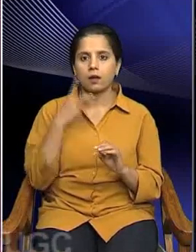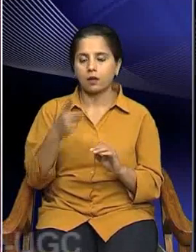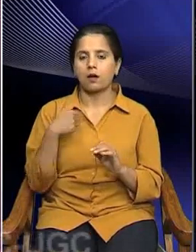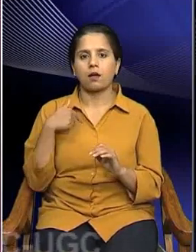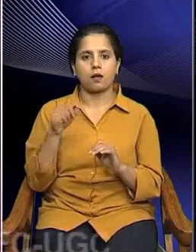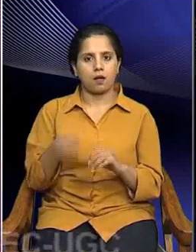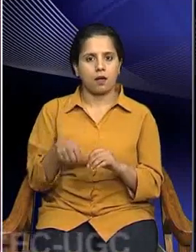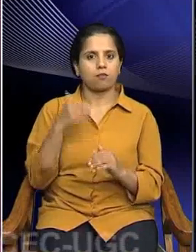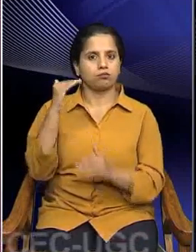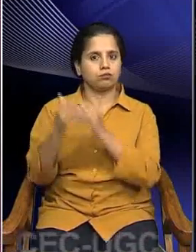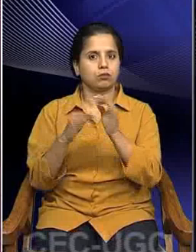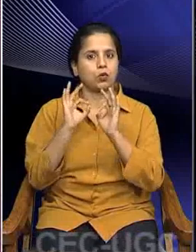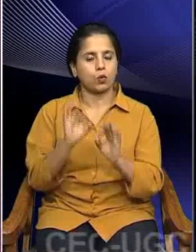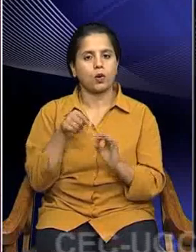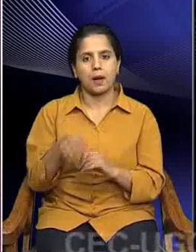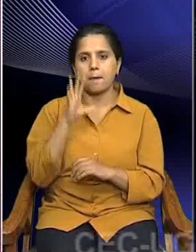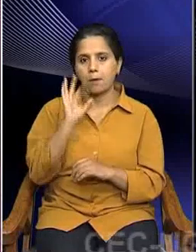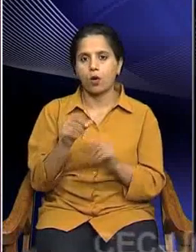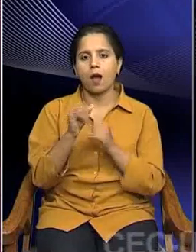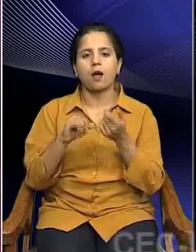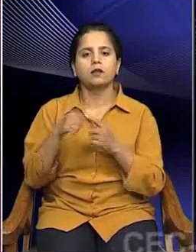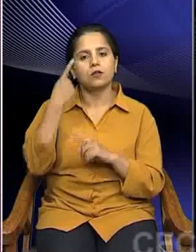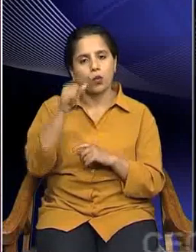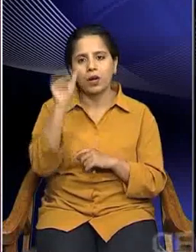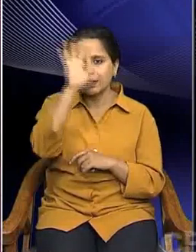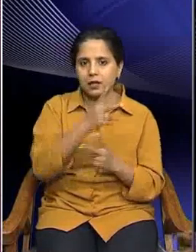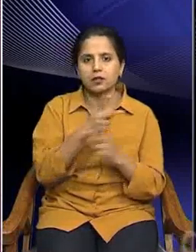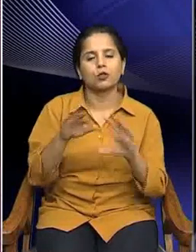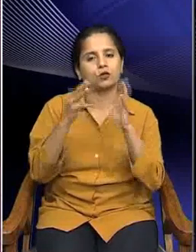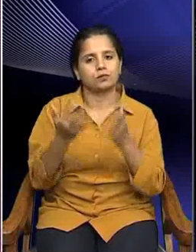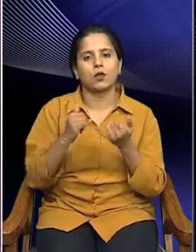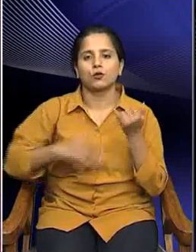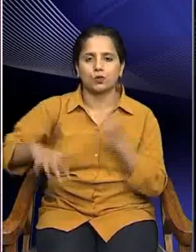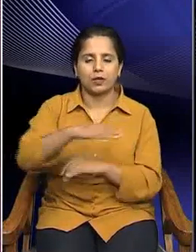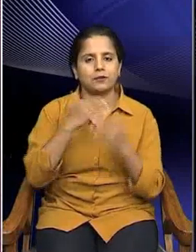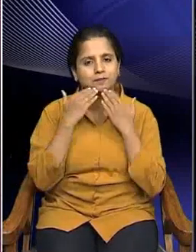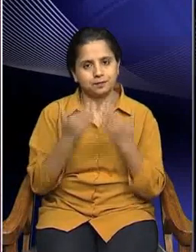as a productive asset for nation and society. Thank you.